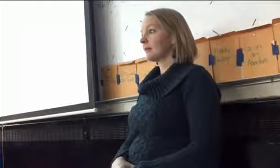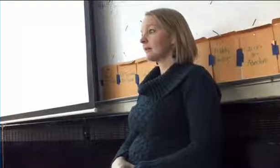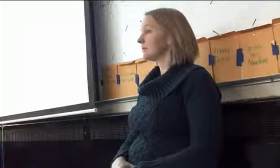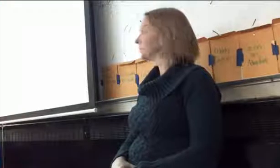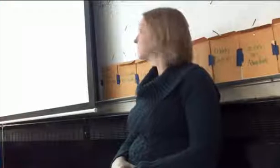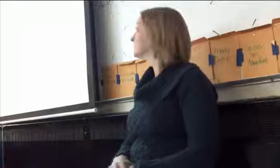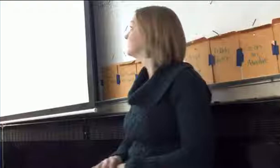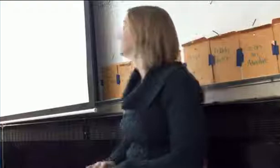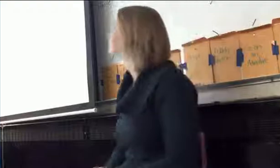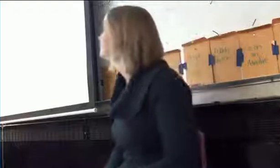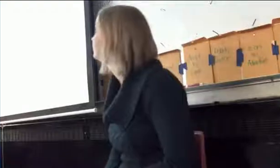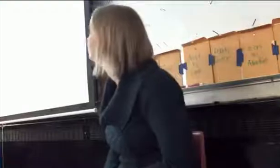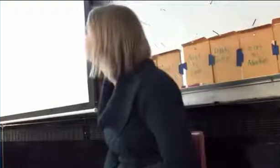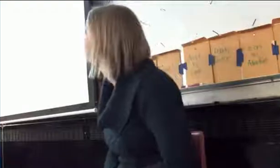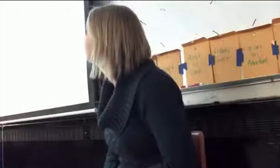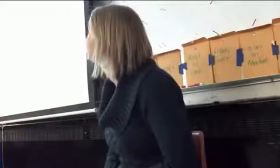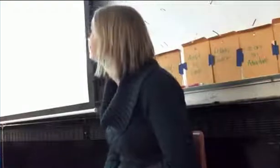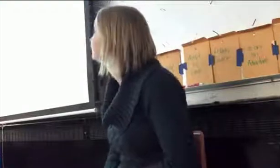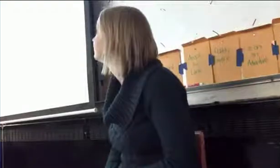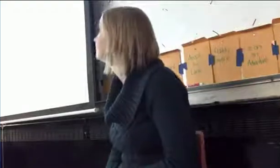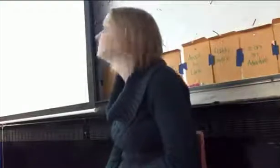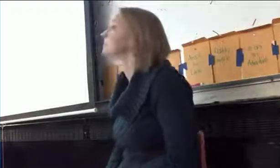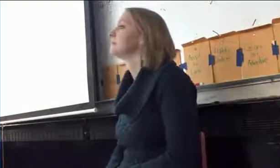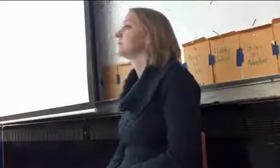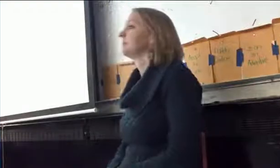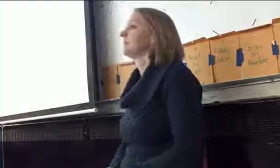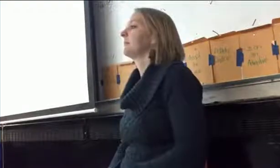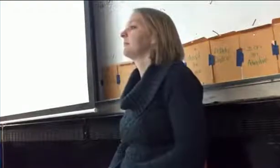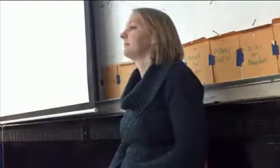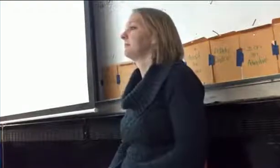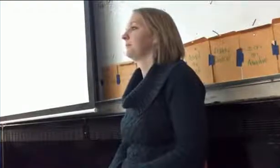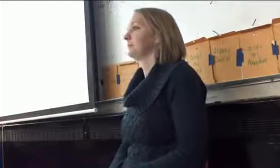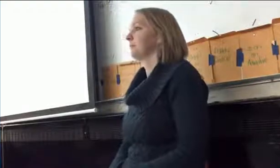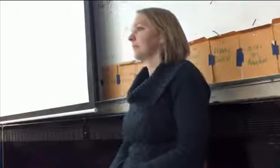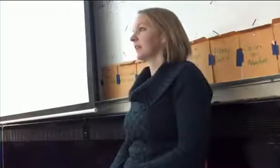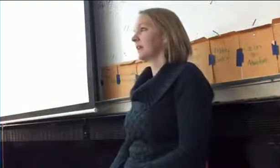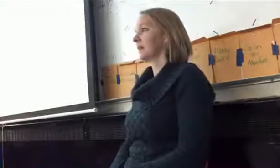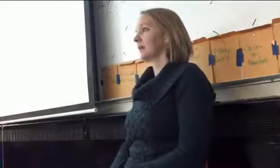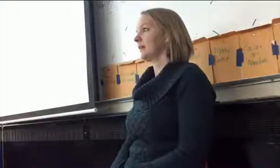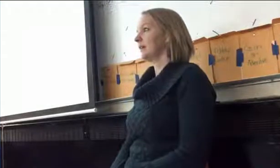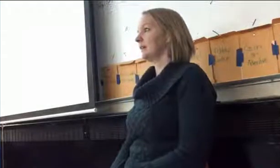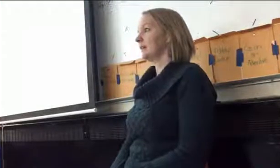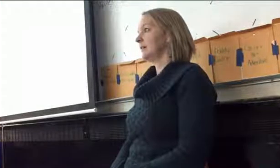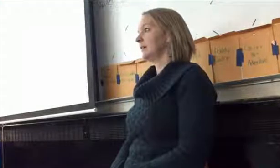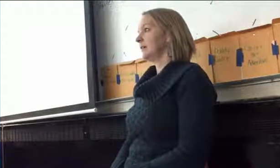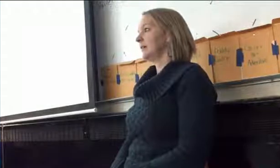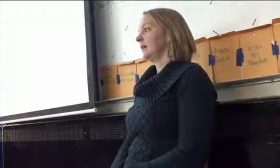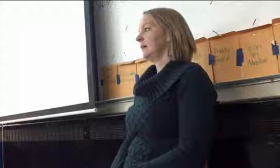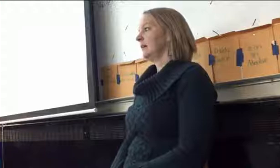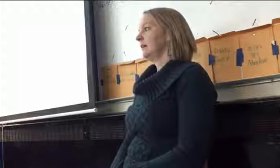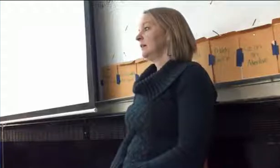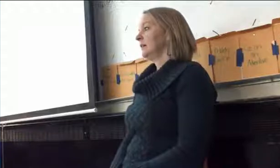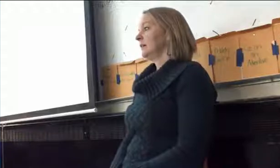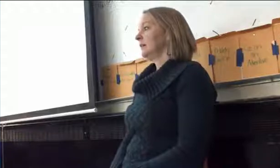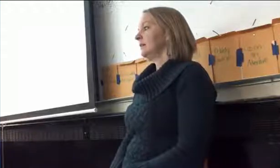It is confusing what's behind him, but there are some clues that you can at least guess what could be.